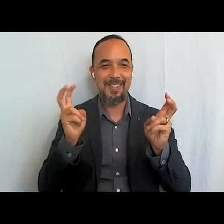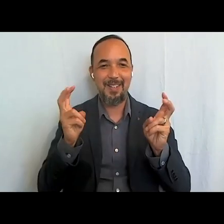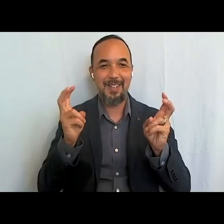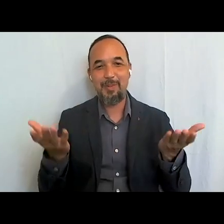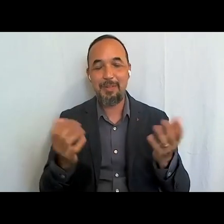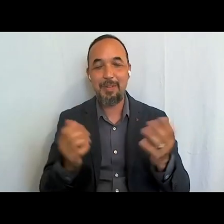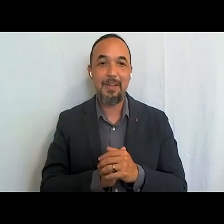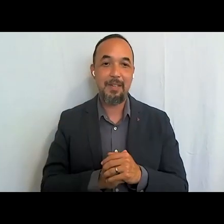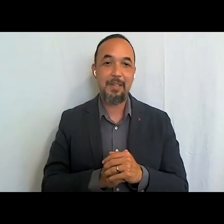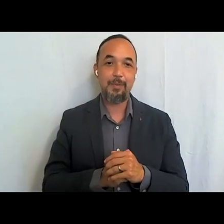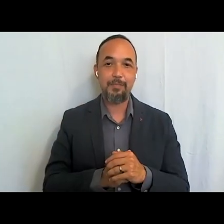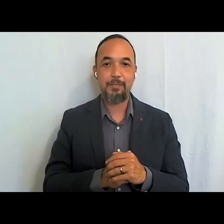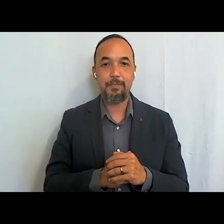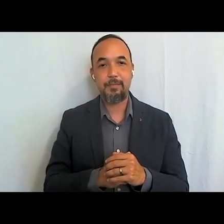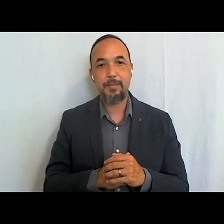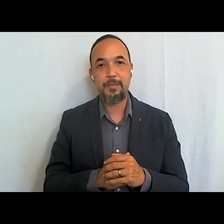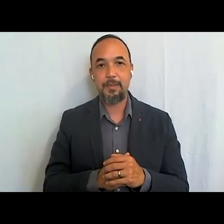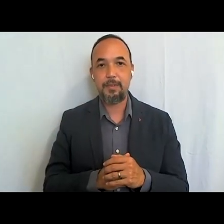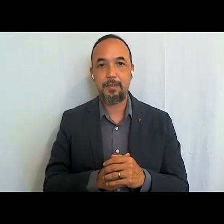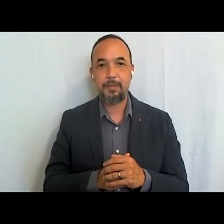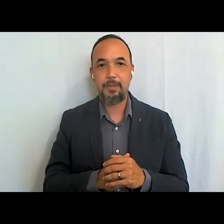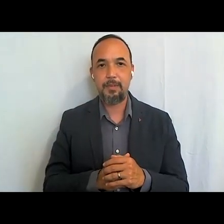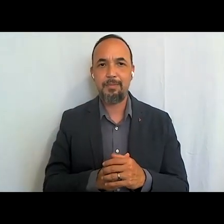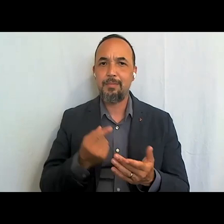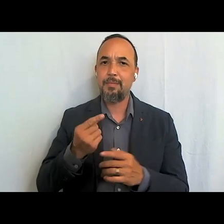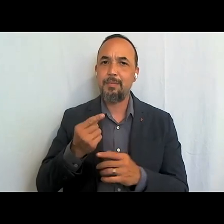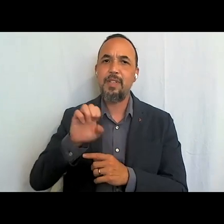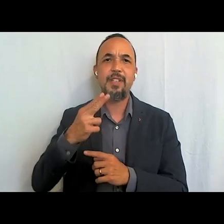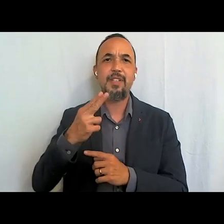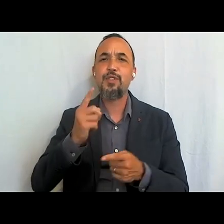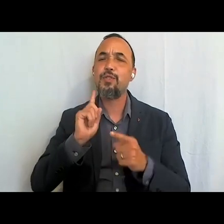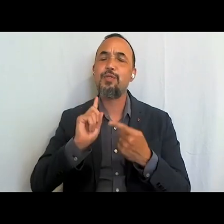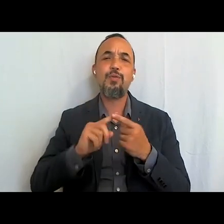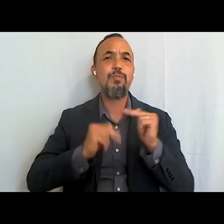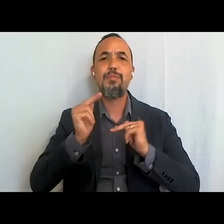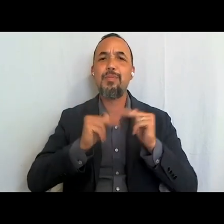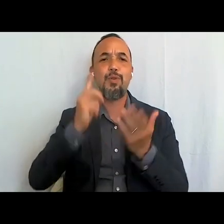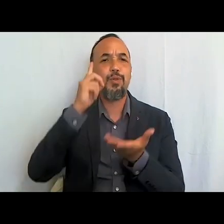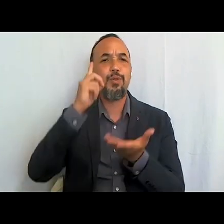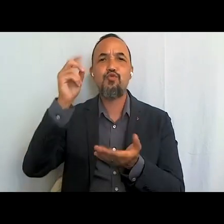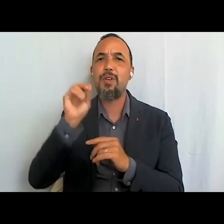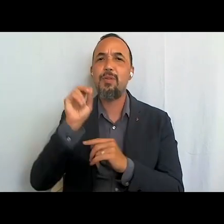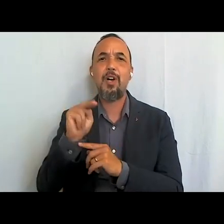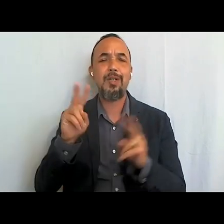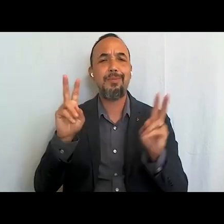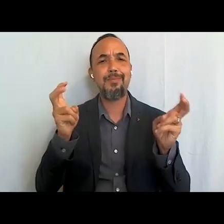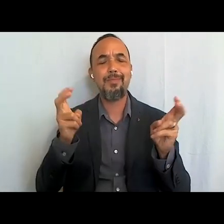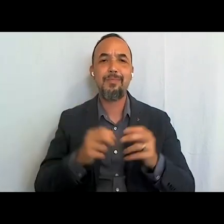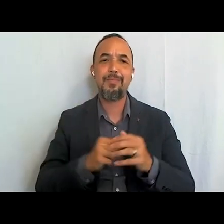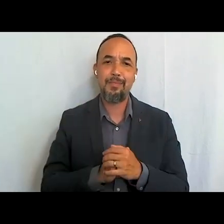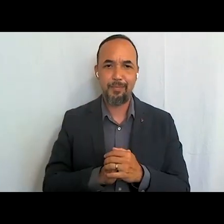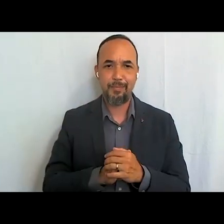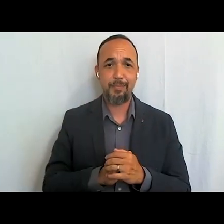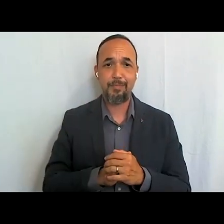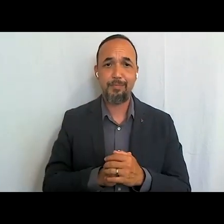getting messed up, a GISH to build a dream on. a GISH to build a dream on.